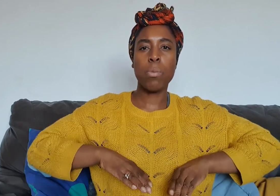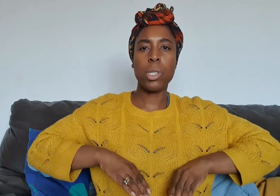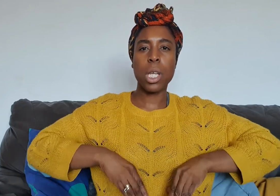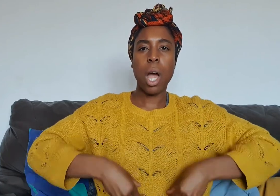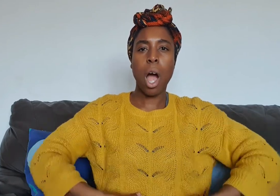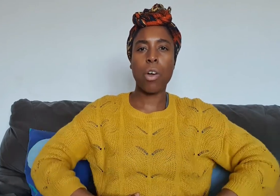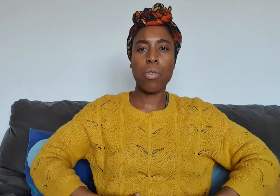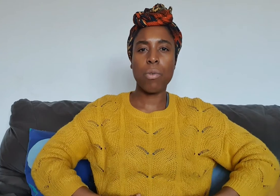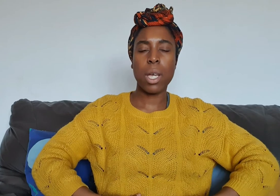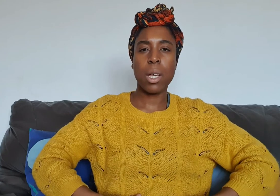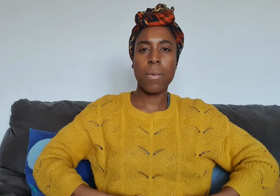body. Hungry.